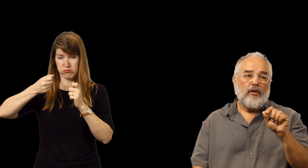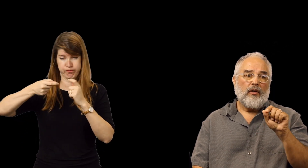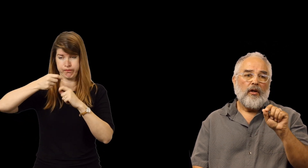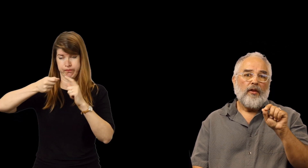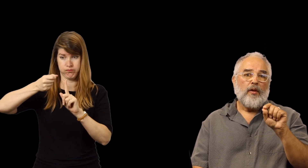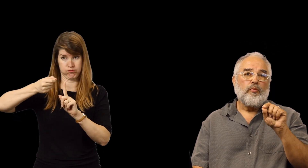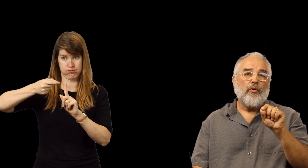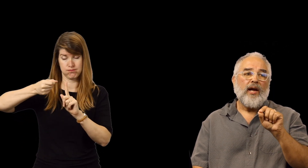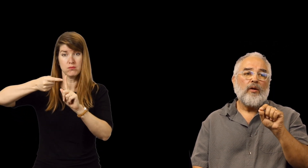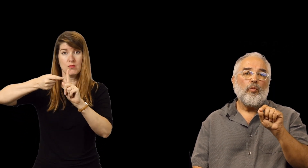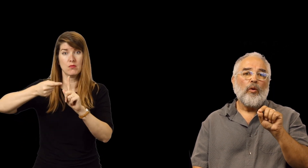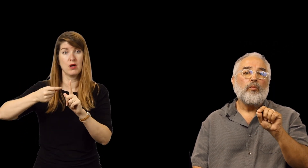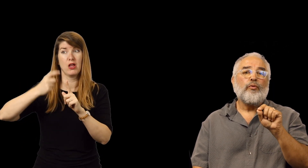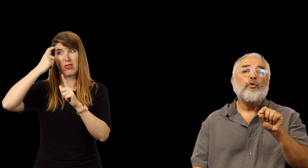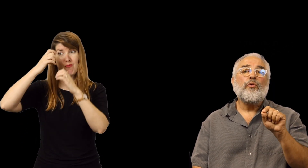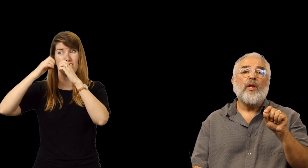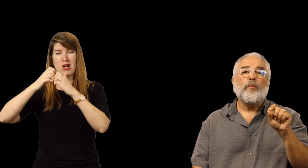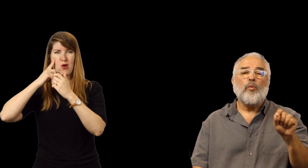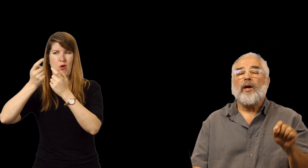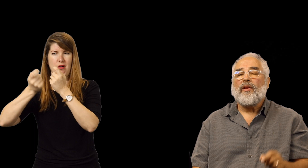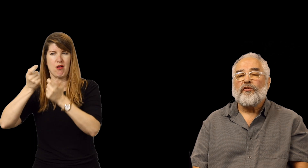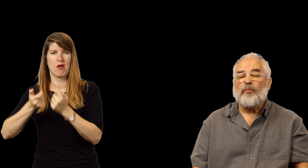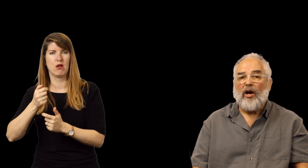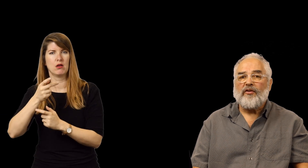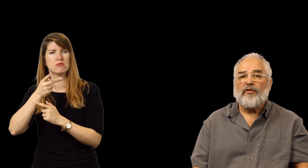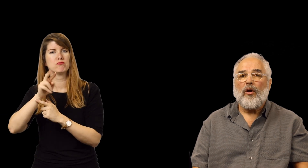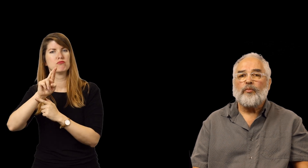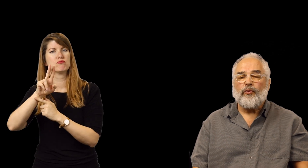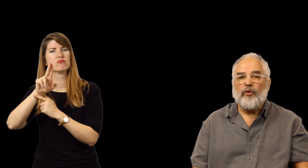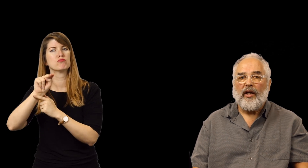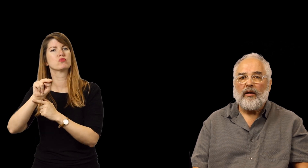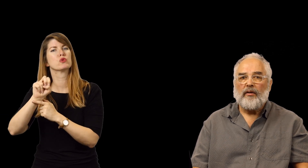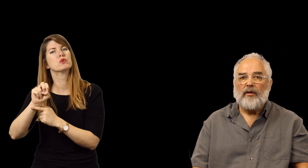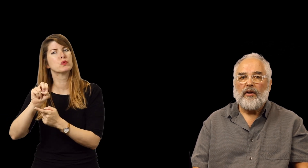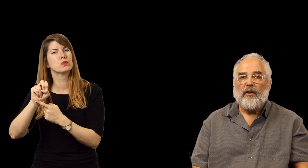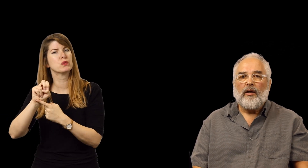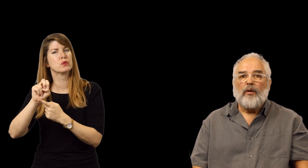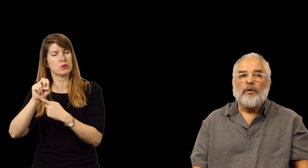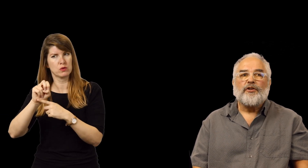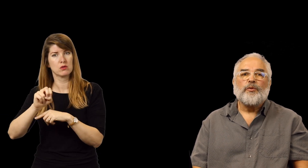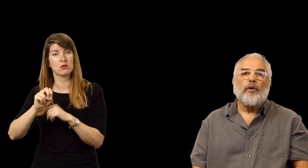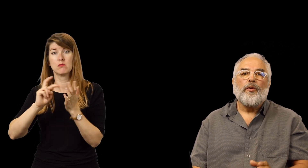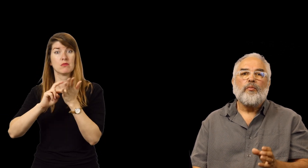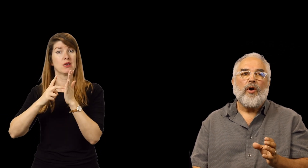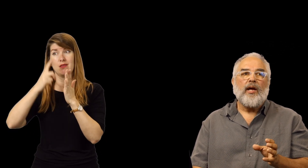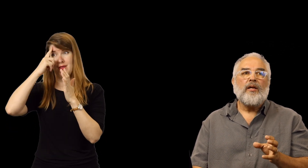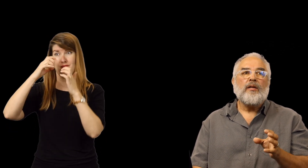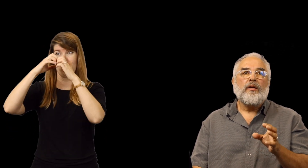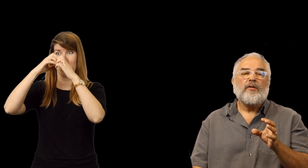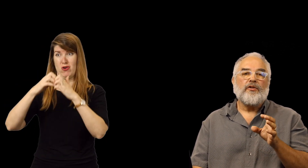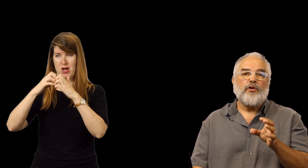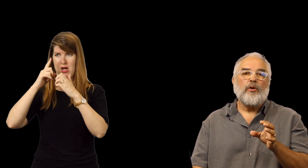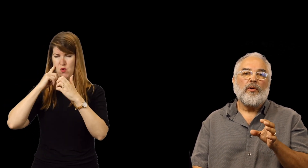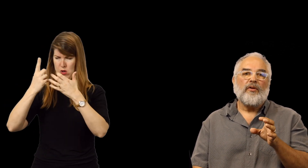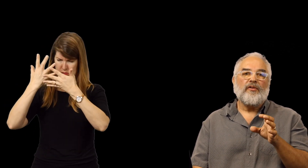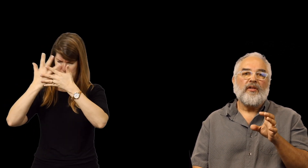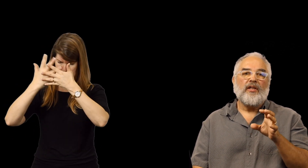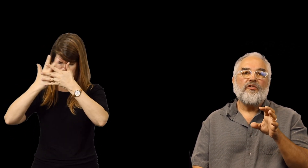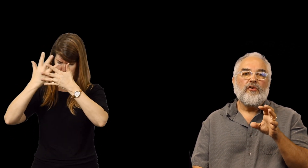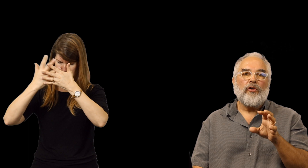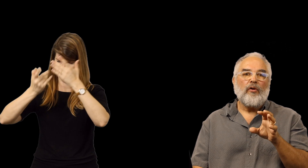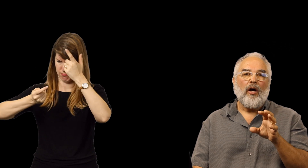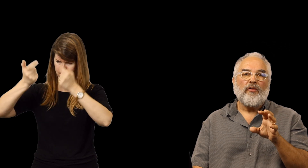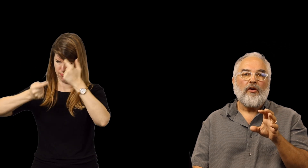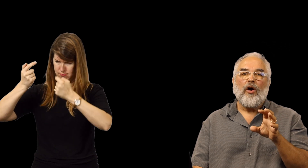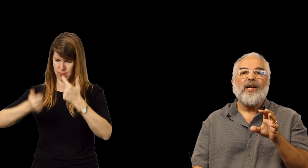neurons, the brain will prune them away. There's a process called pruning, which is where the brain determines that